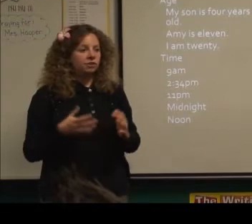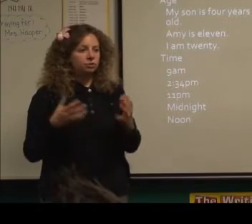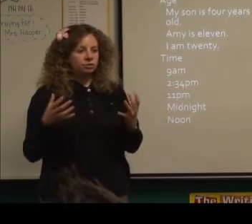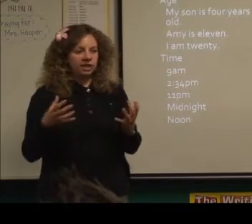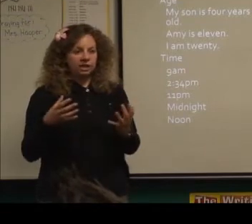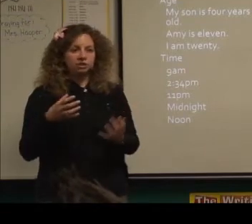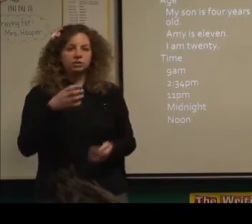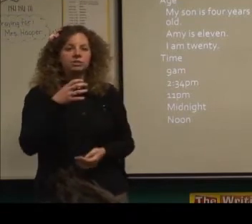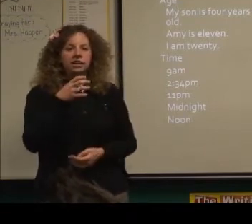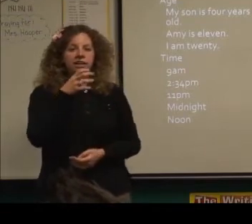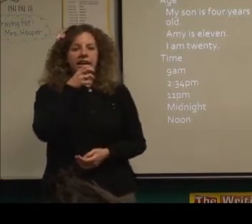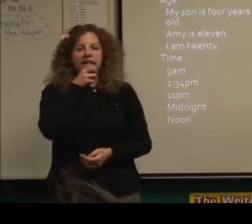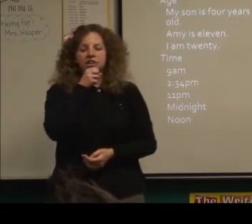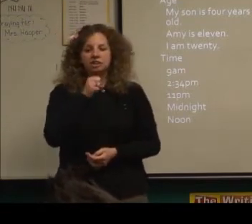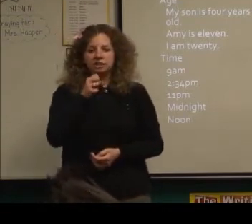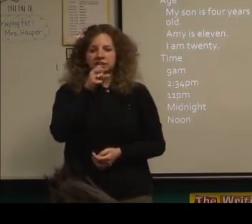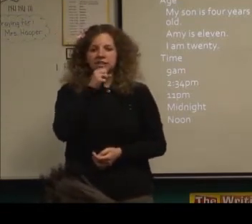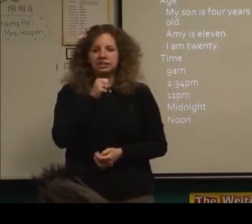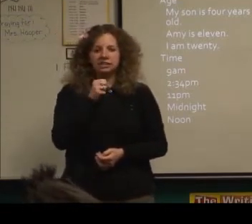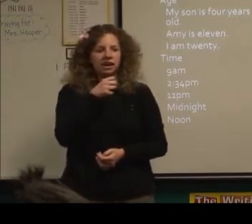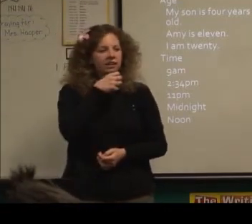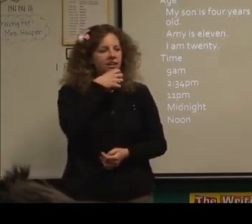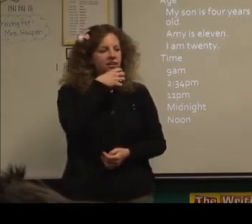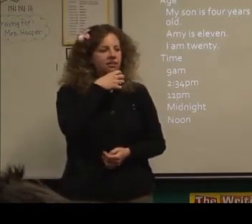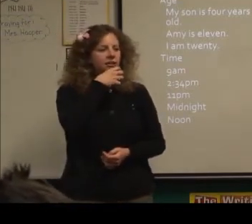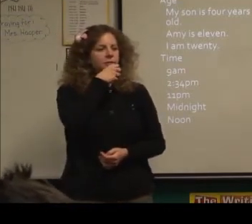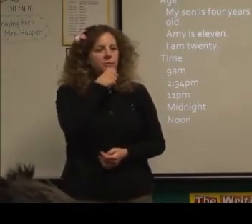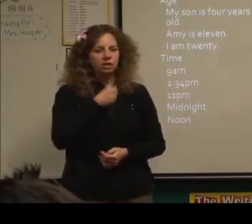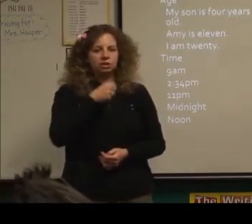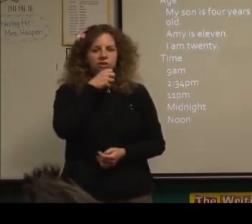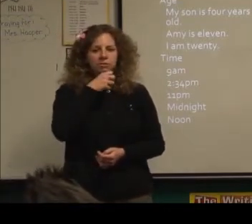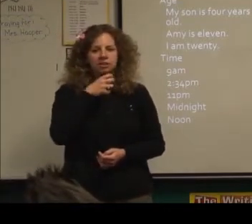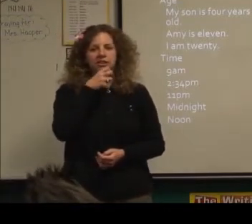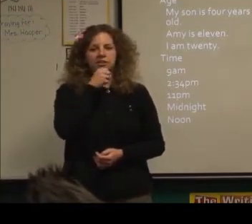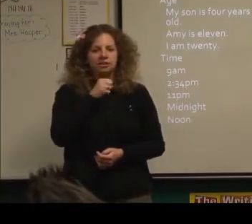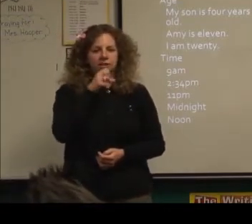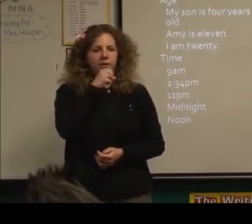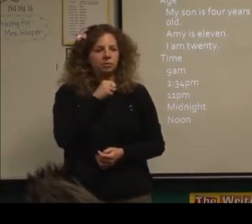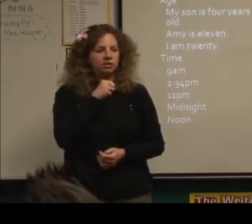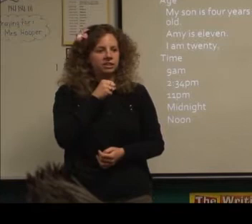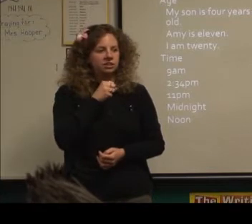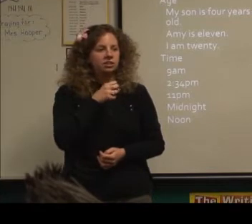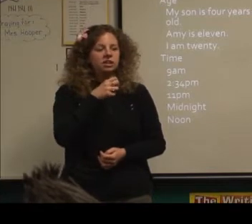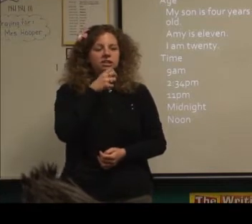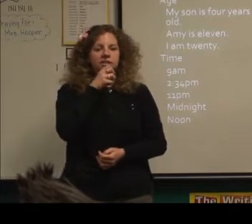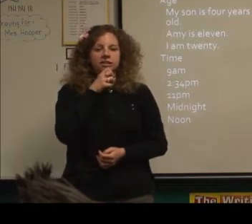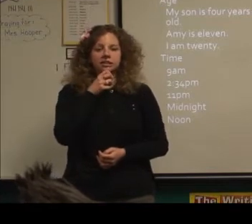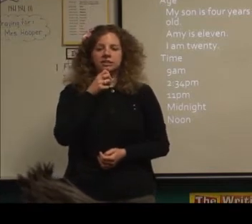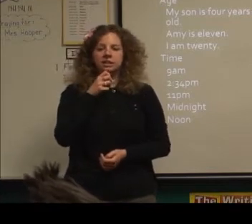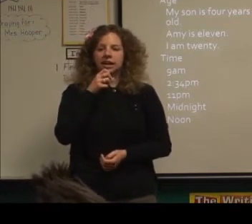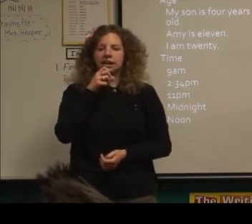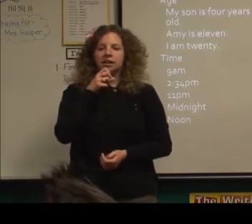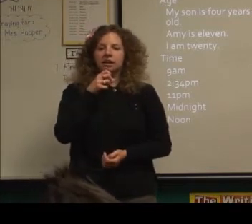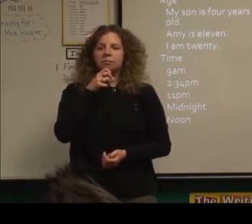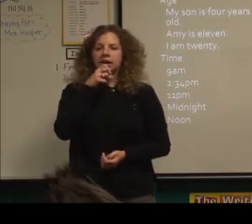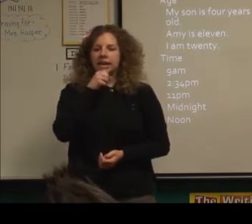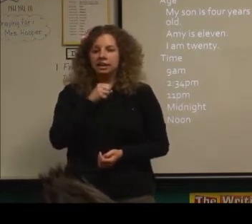you do an age, so the sign age is this, kind of like a beard or something like that. You can think about pulling that down. So this is like, my age